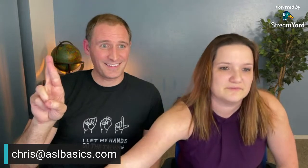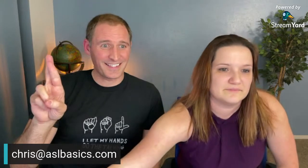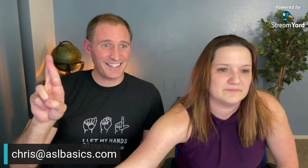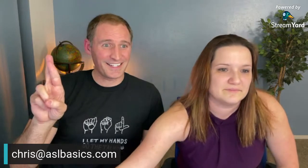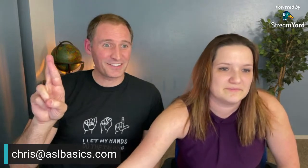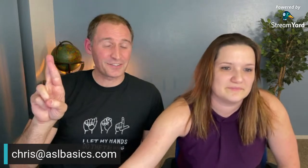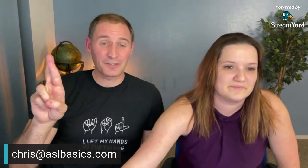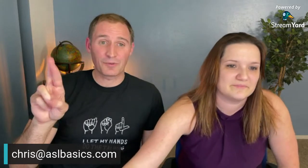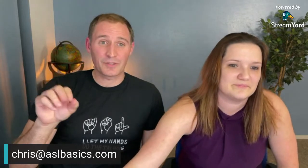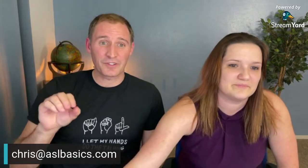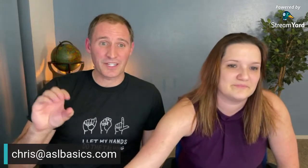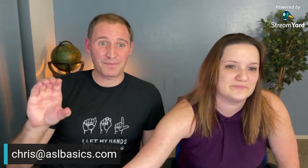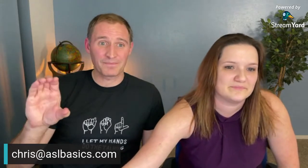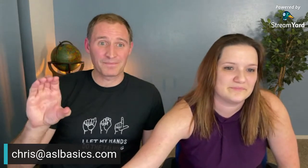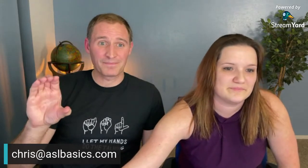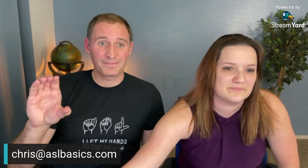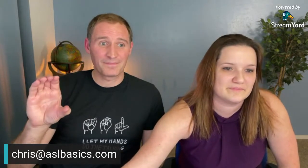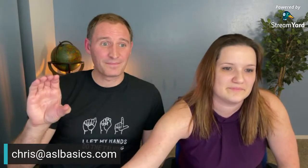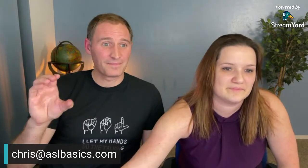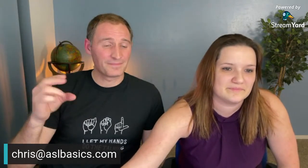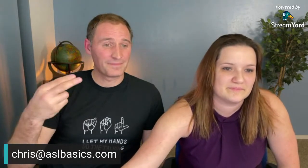Okay, and I'll do it one more time.